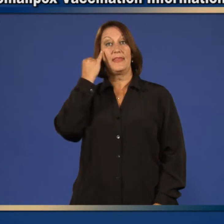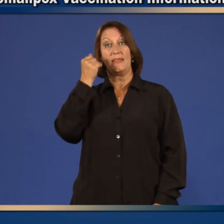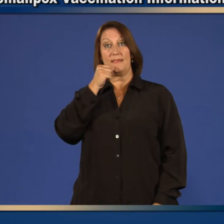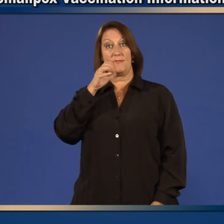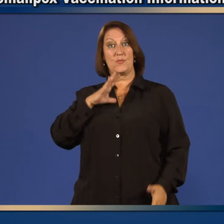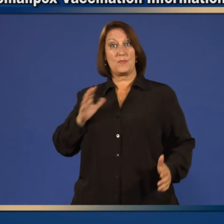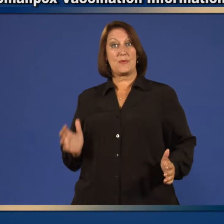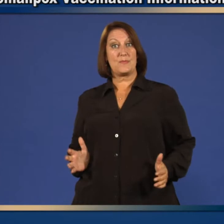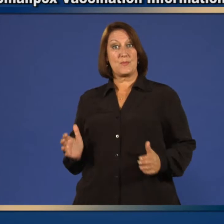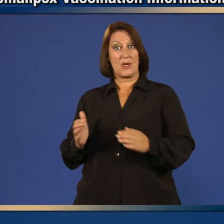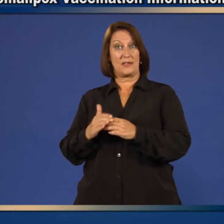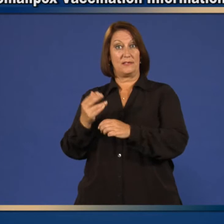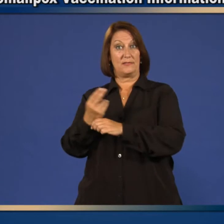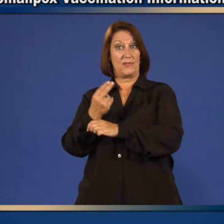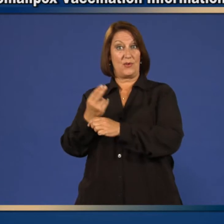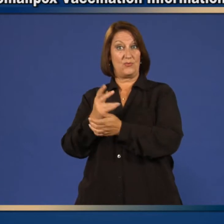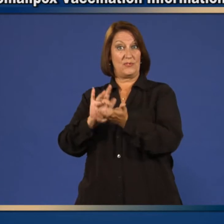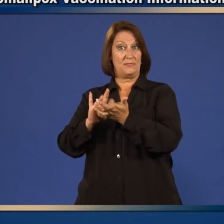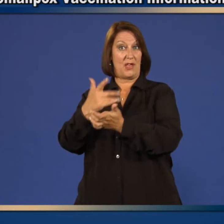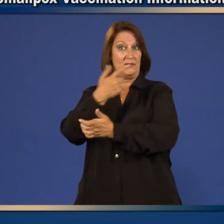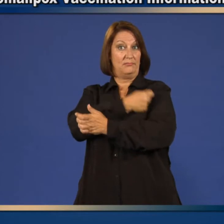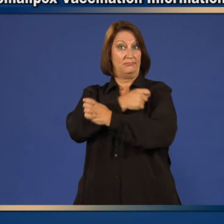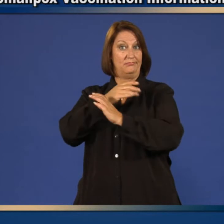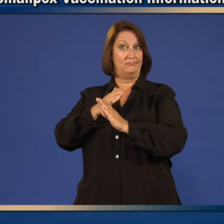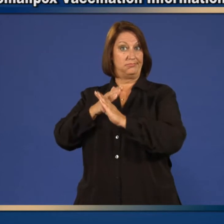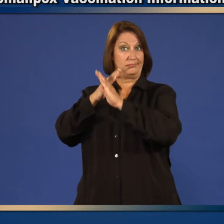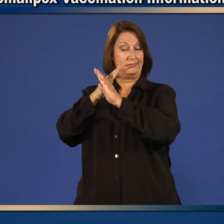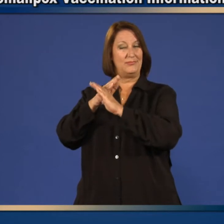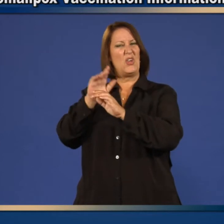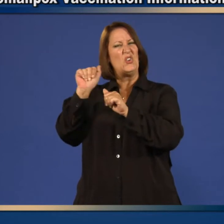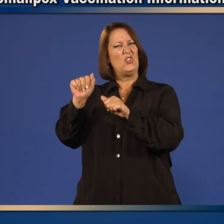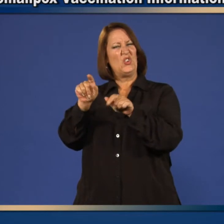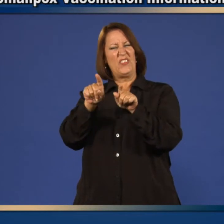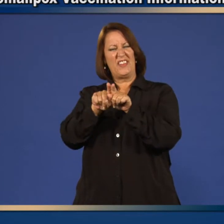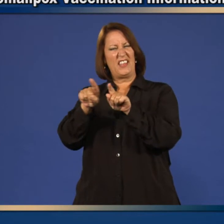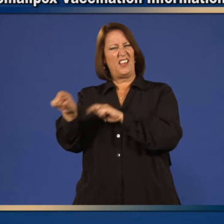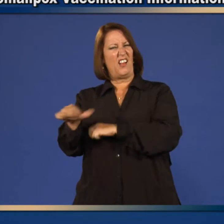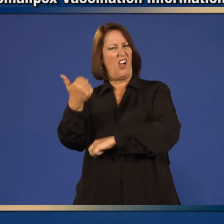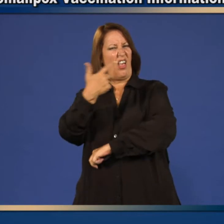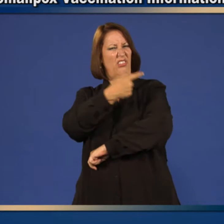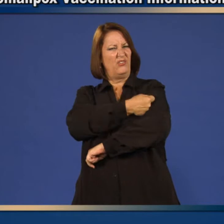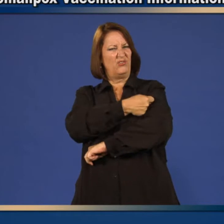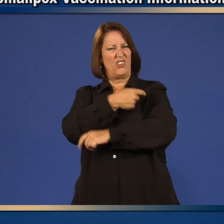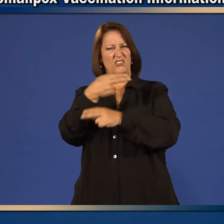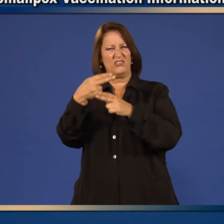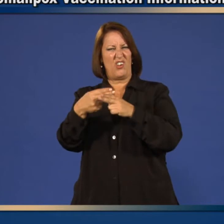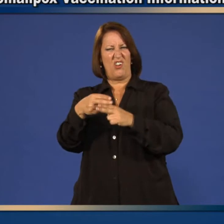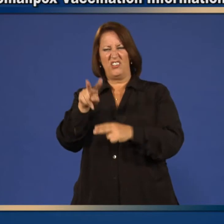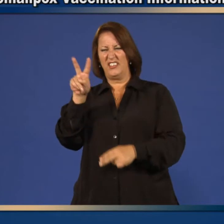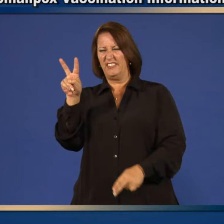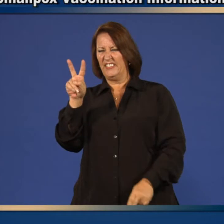Should pregnant women who have received the smallpox vaccine receive vaccinia immune